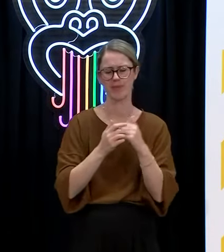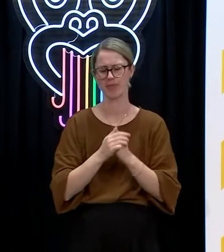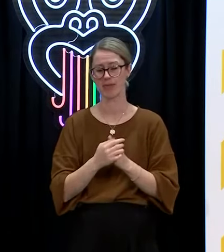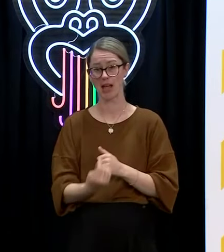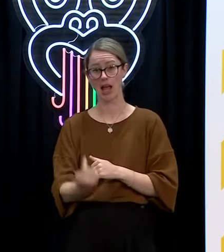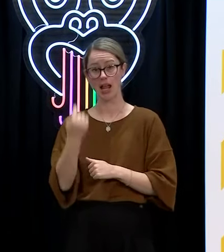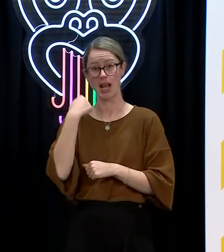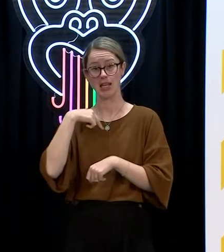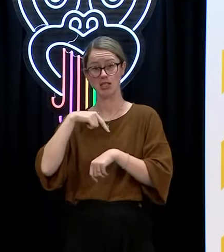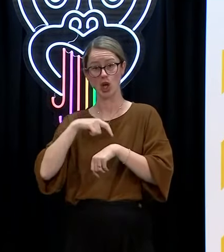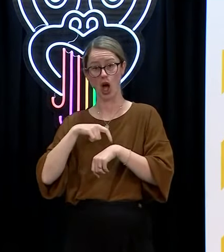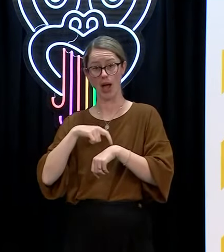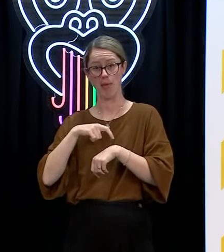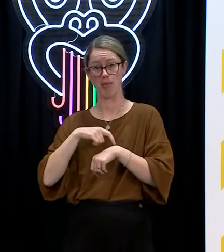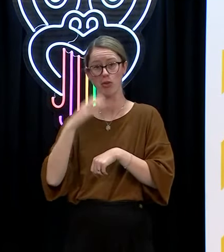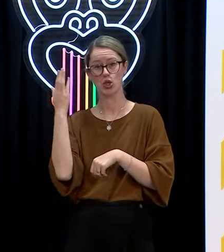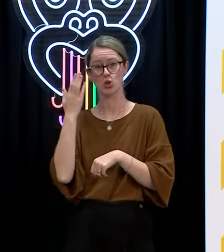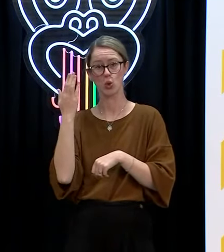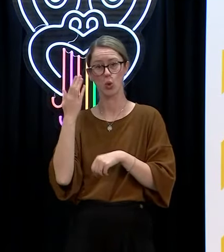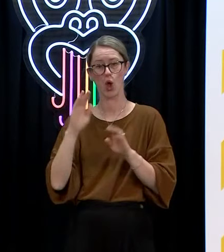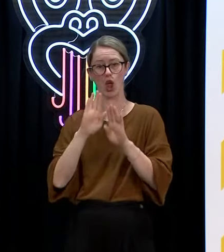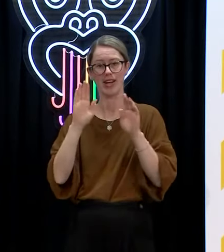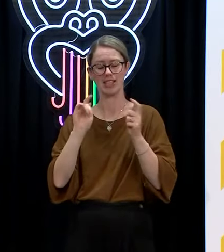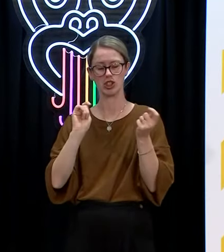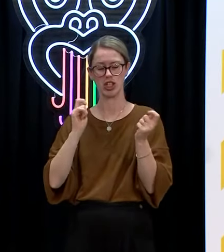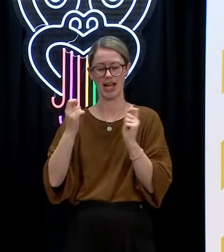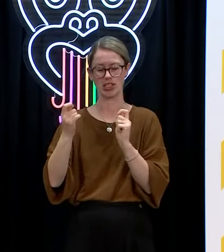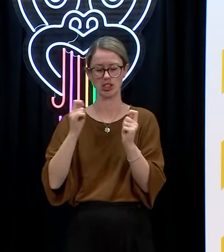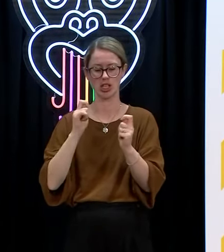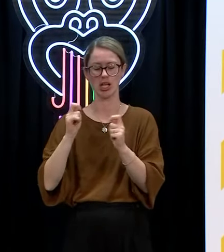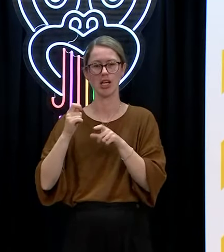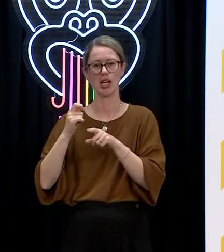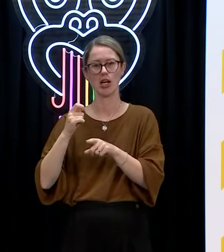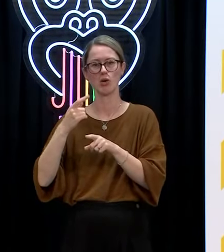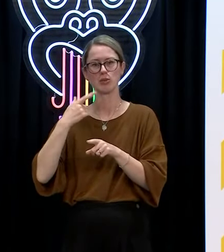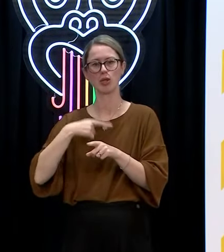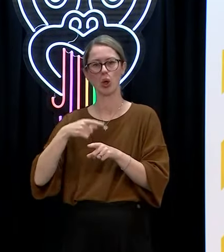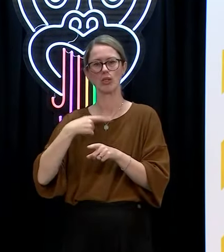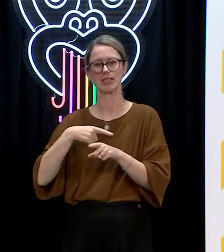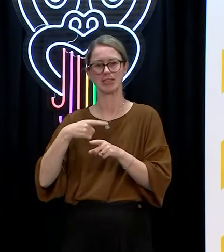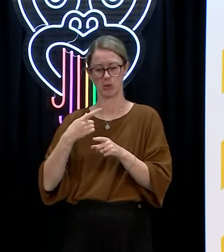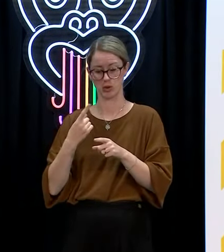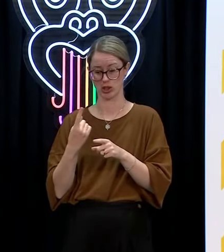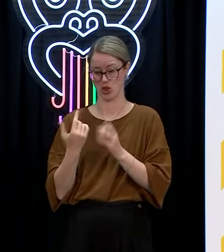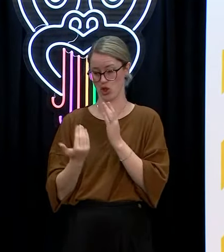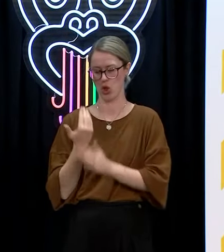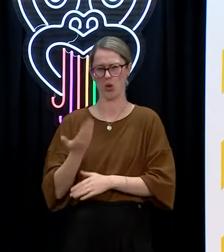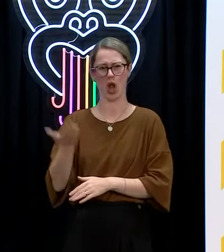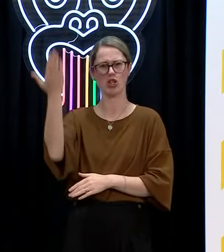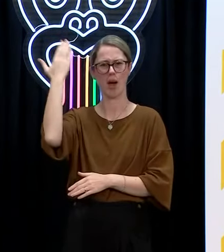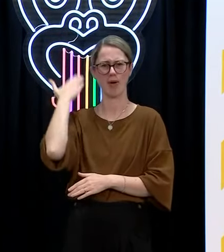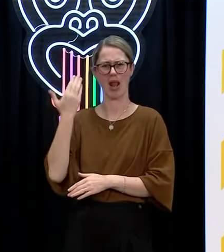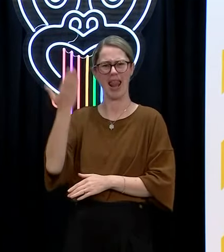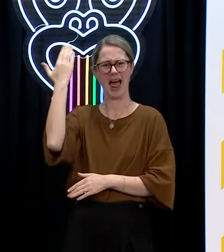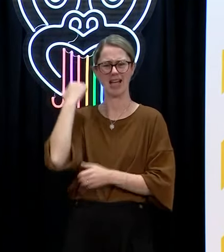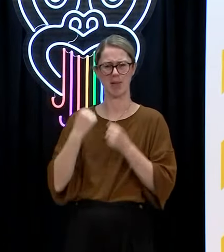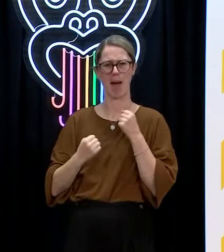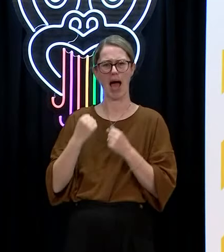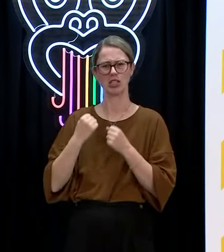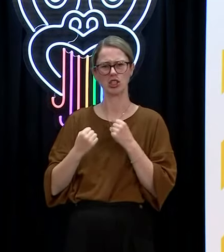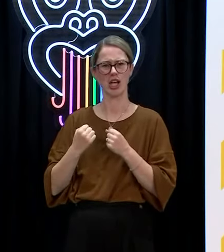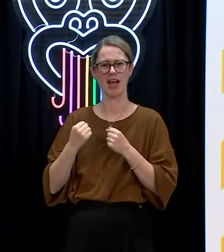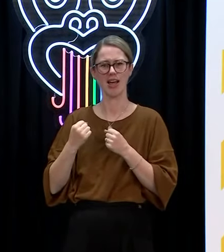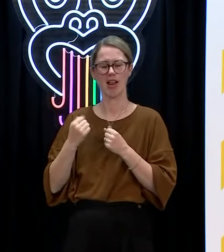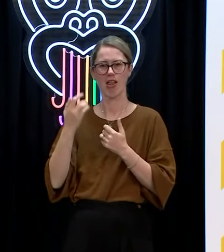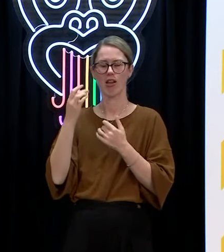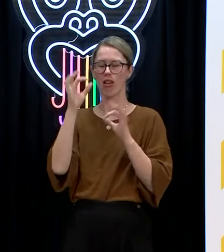last time we did that, it was at the beginning of this whole process. Teachers hadn't been teaching from home for that period of time. They have actually been teaching from